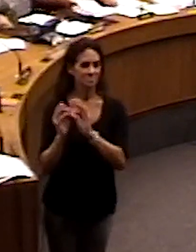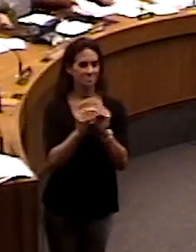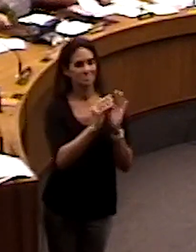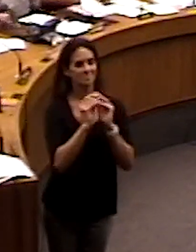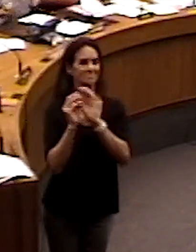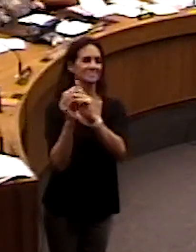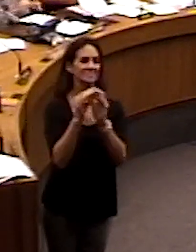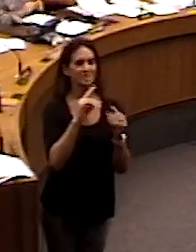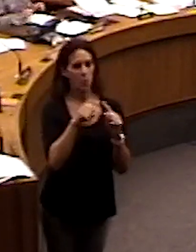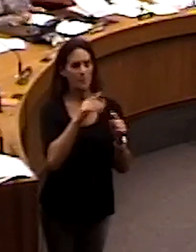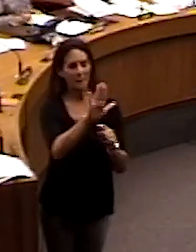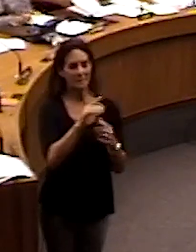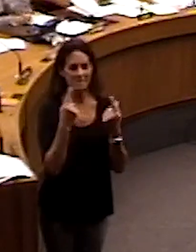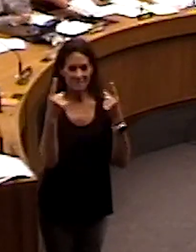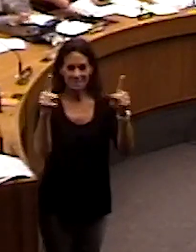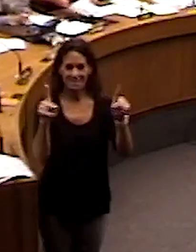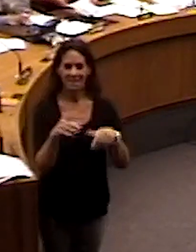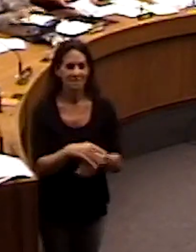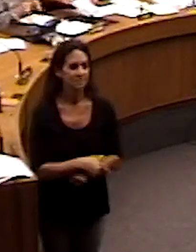like,